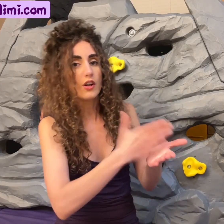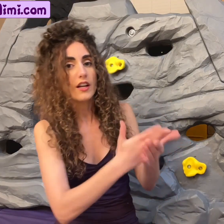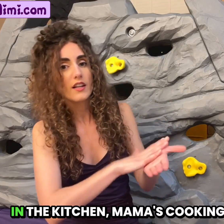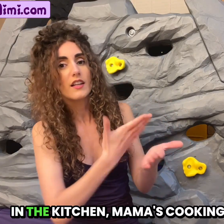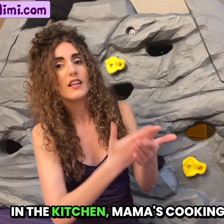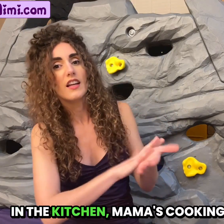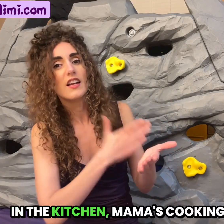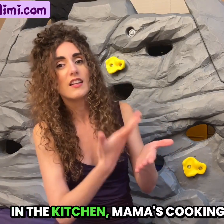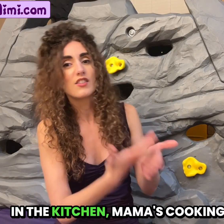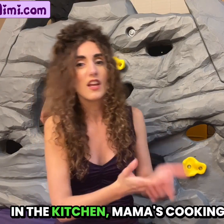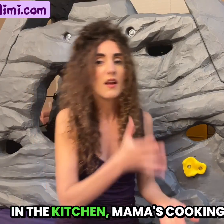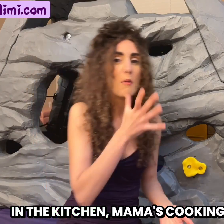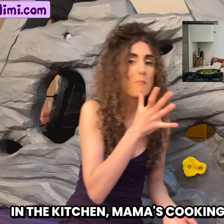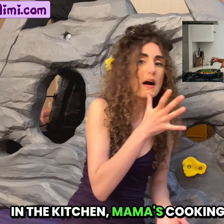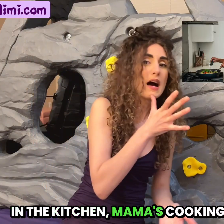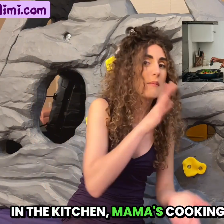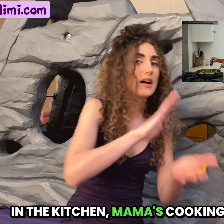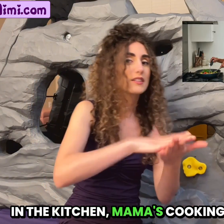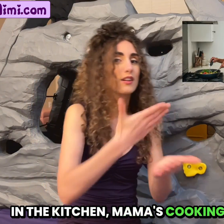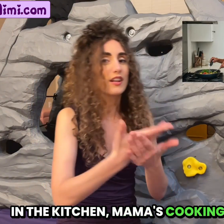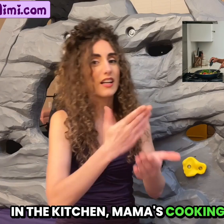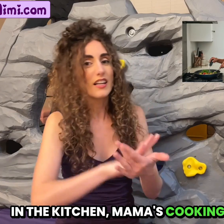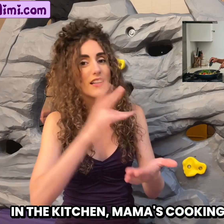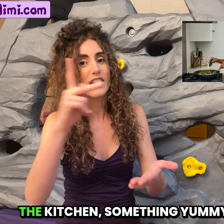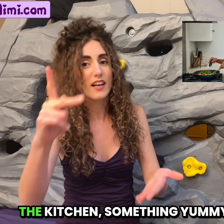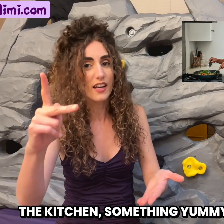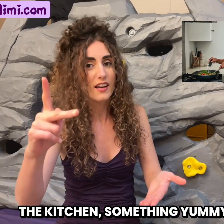Cooking in the kitchen. Mama's cooking in the